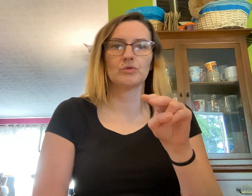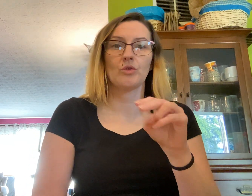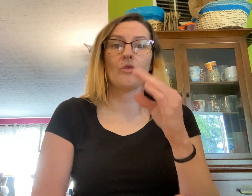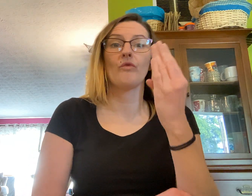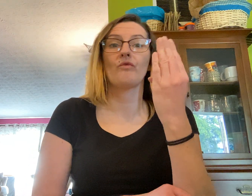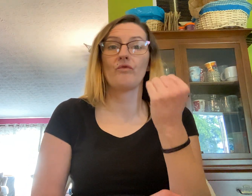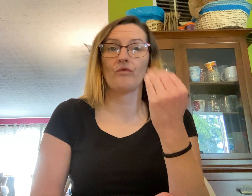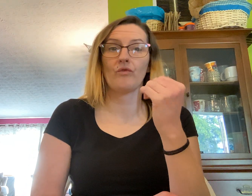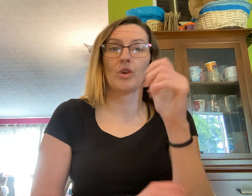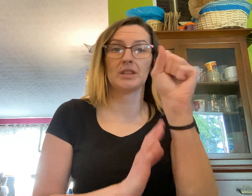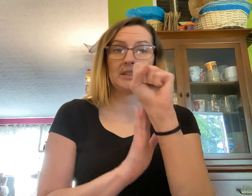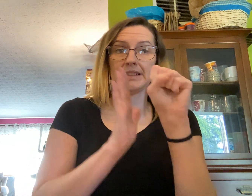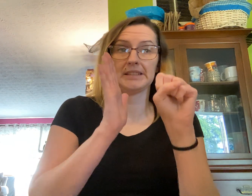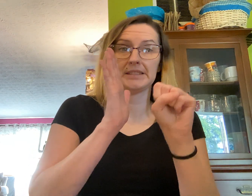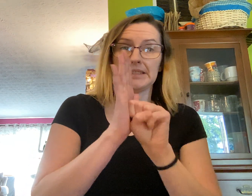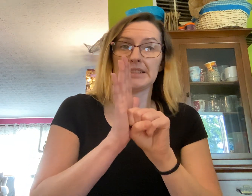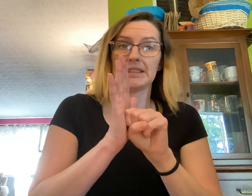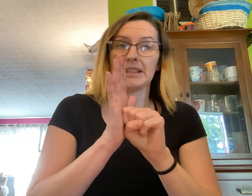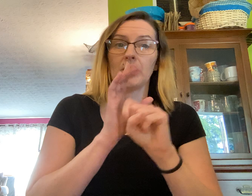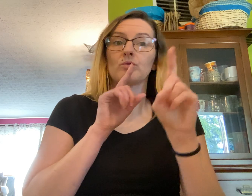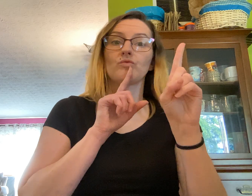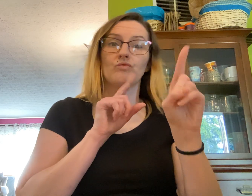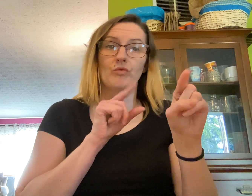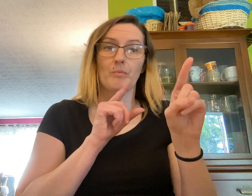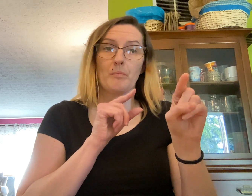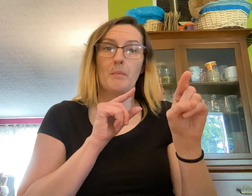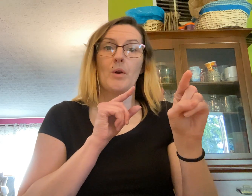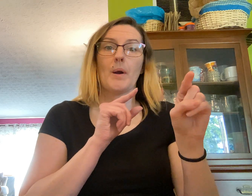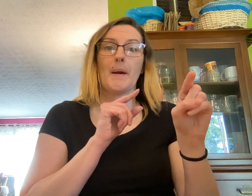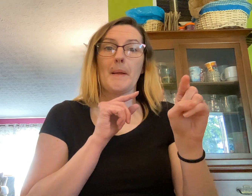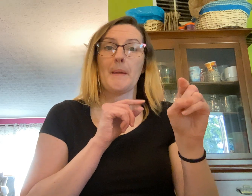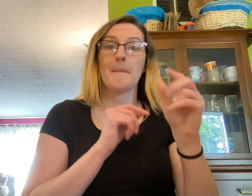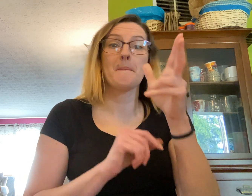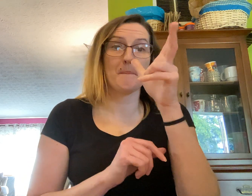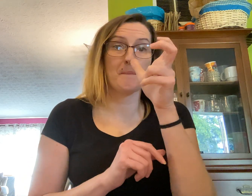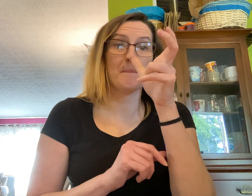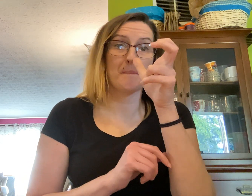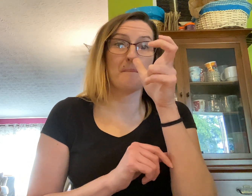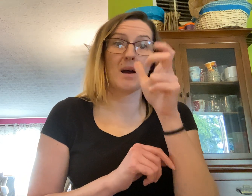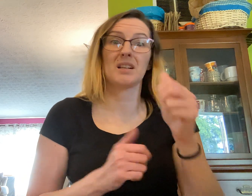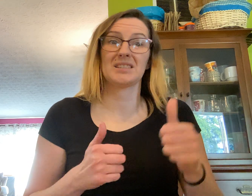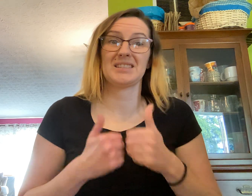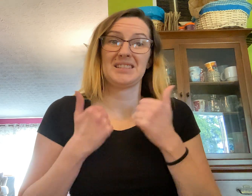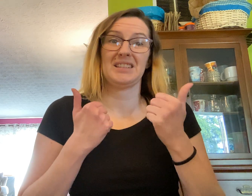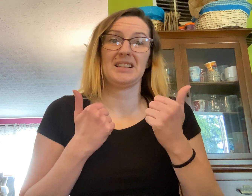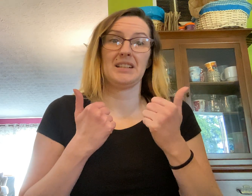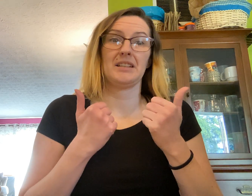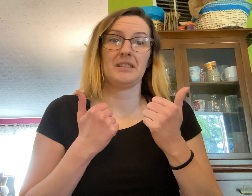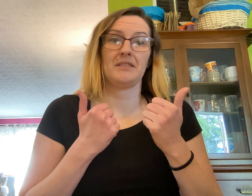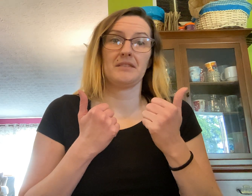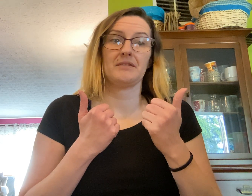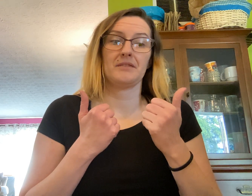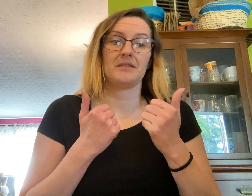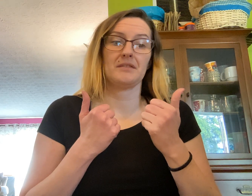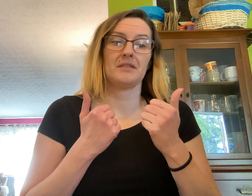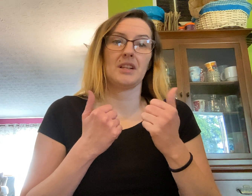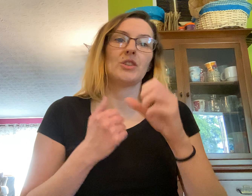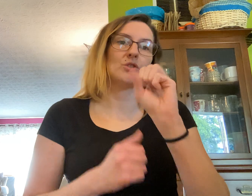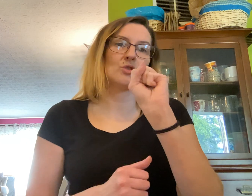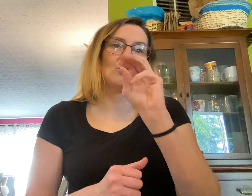the widespread summer murder campaign on social media. At this point, it's too